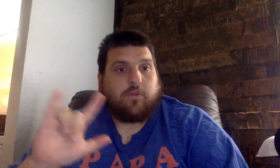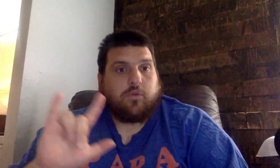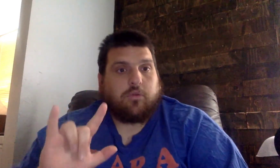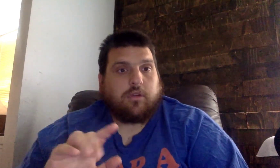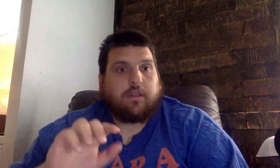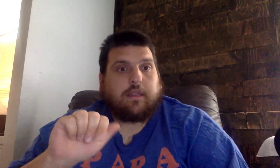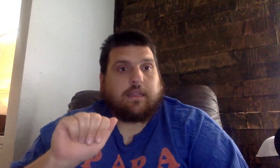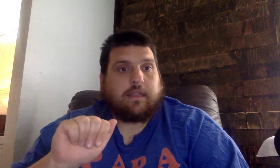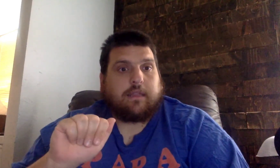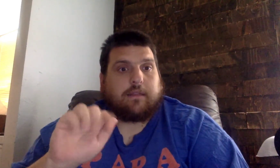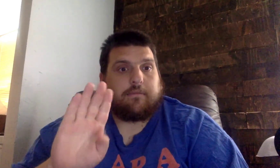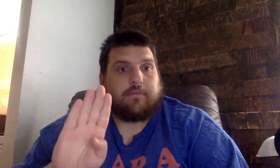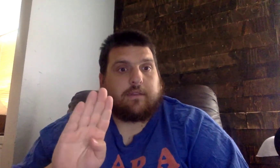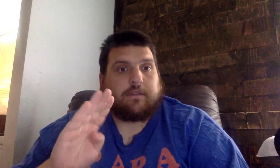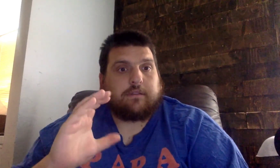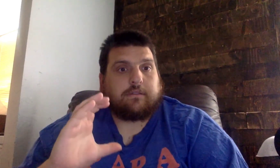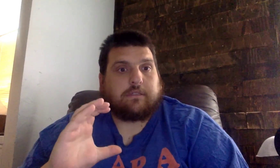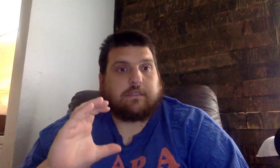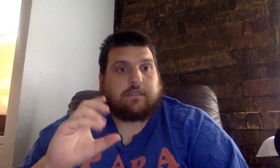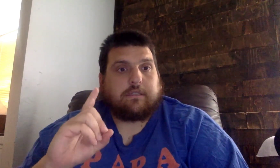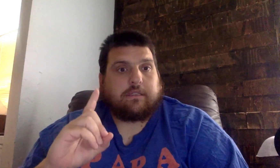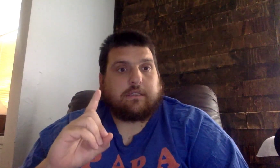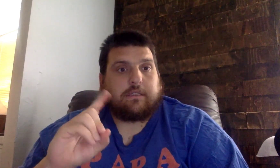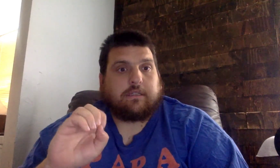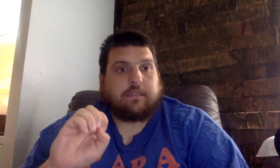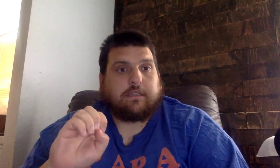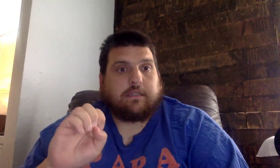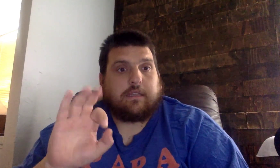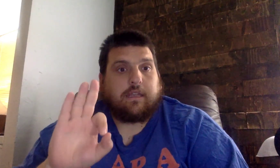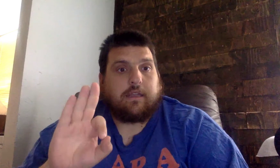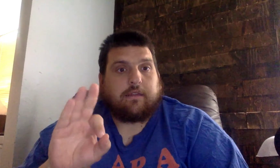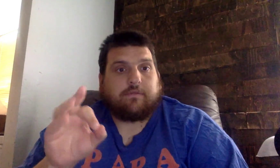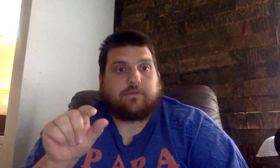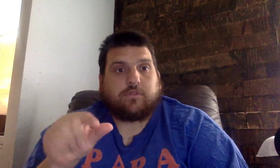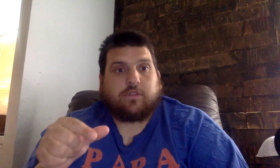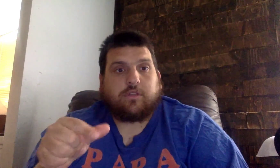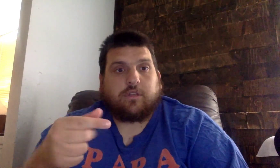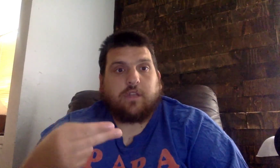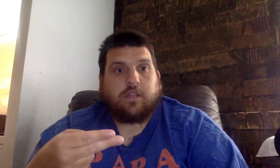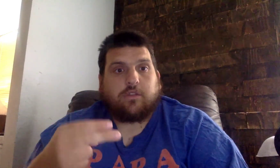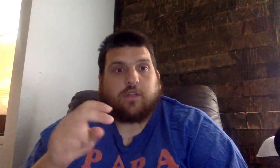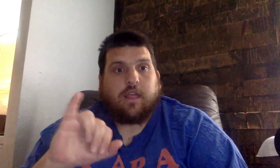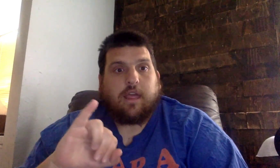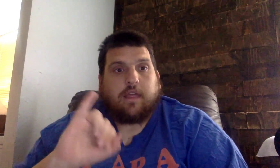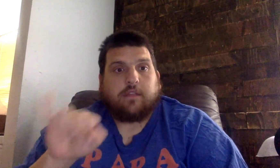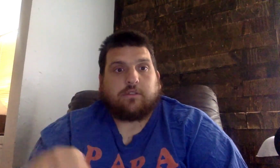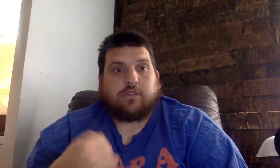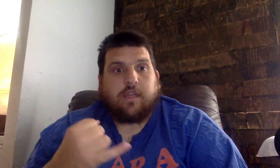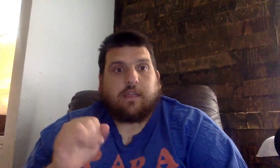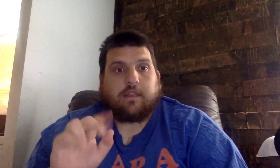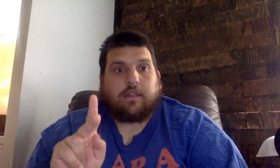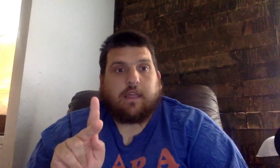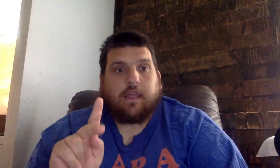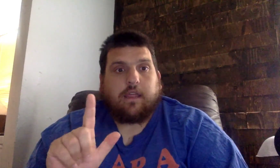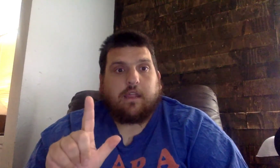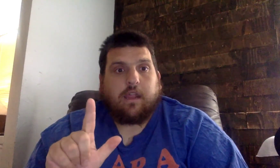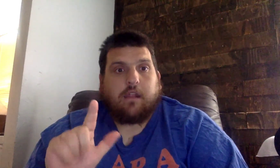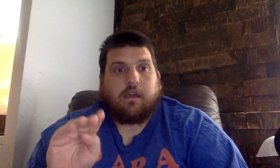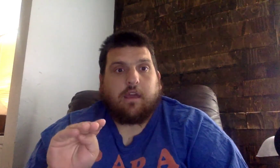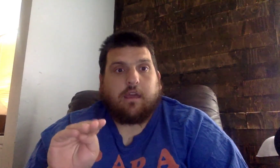I love you, A, B, C, D, E, F, G, H, I, J, K, L,